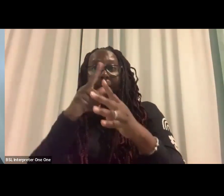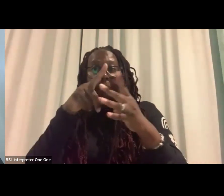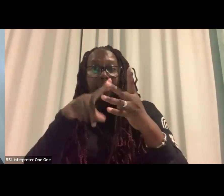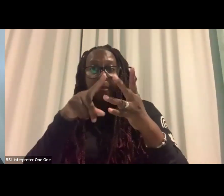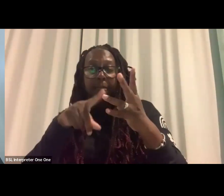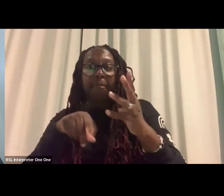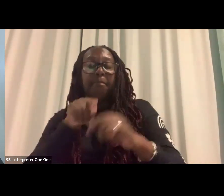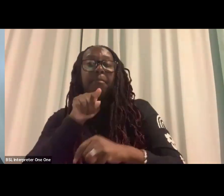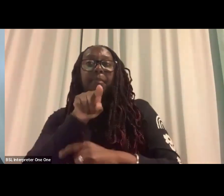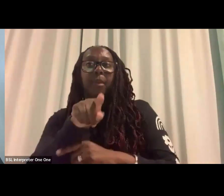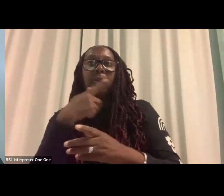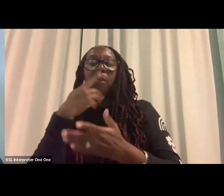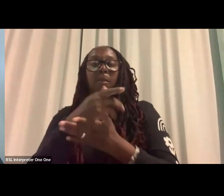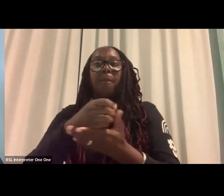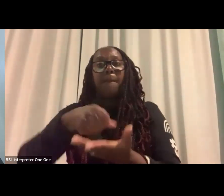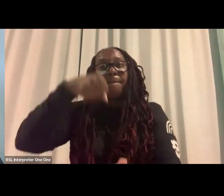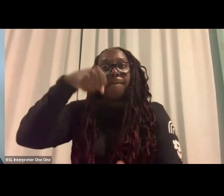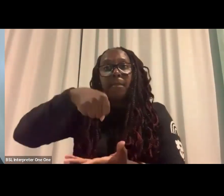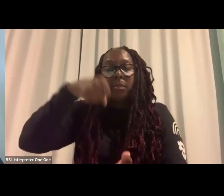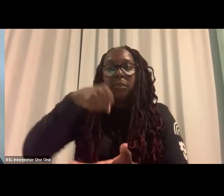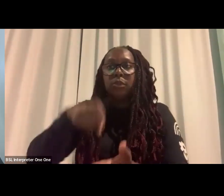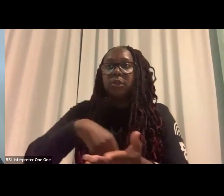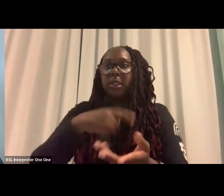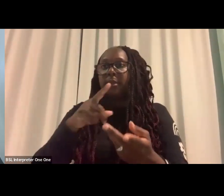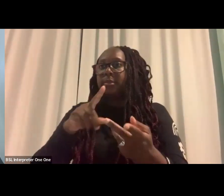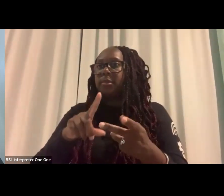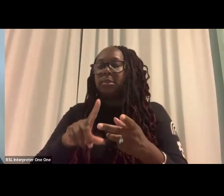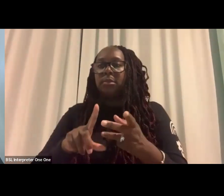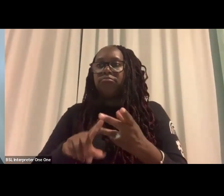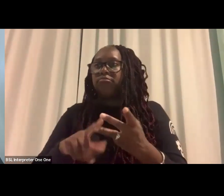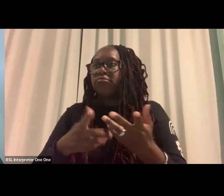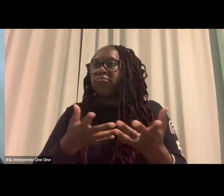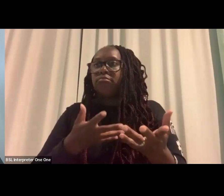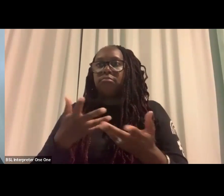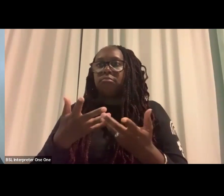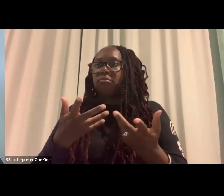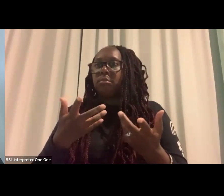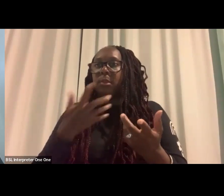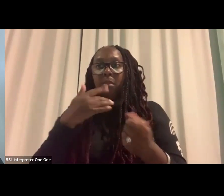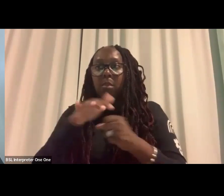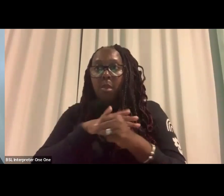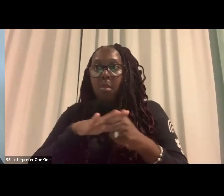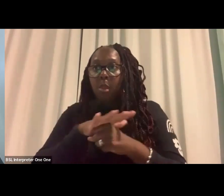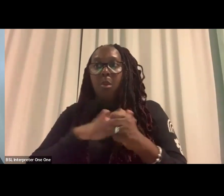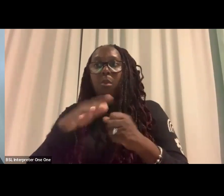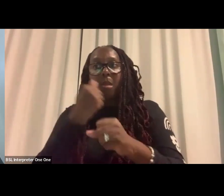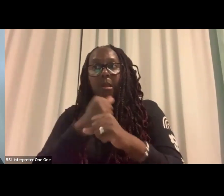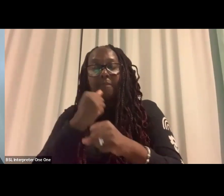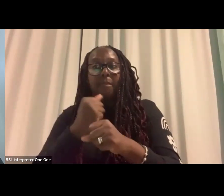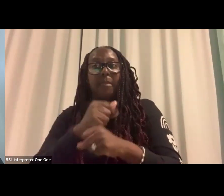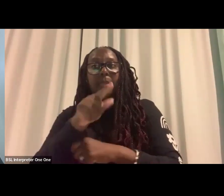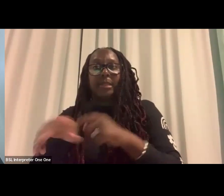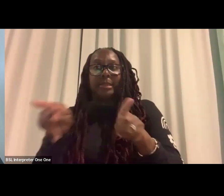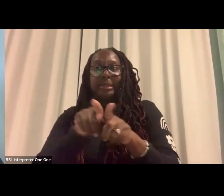resources and budgets in different districts and provinces. And while also framing this as